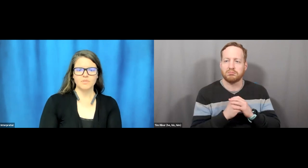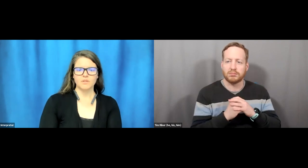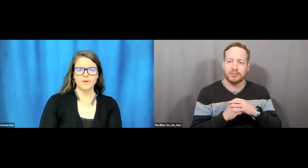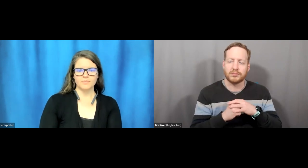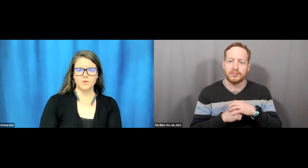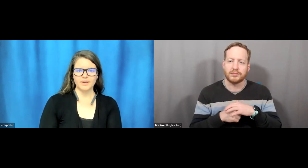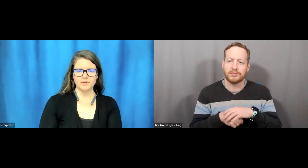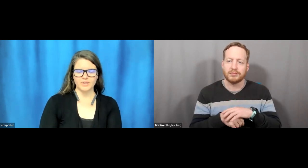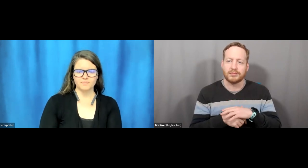Okay, we'll go ahead and wait.